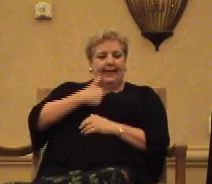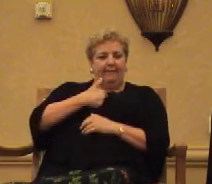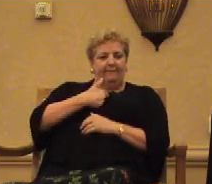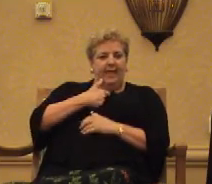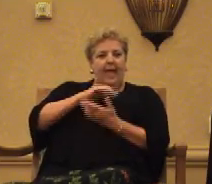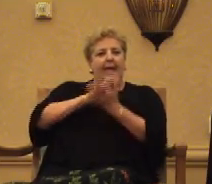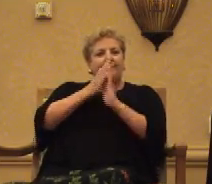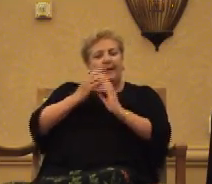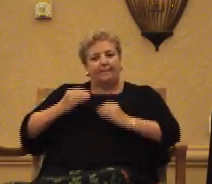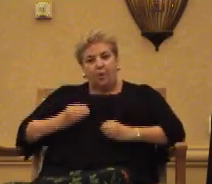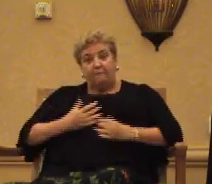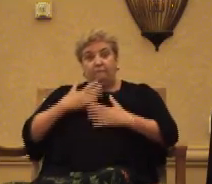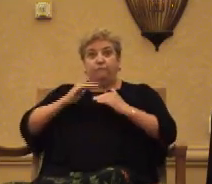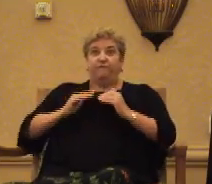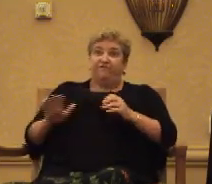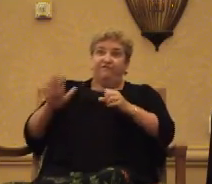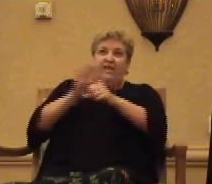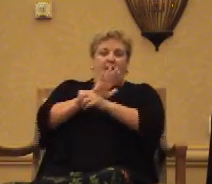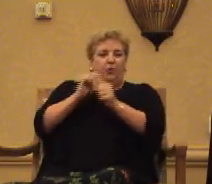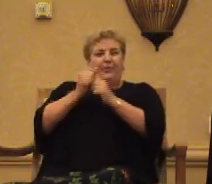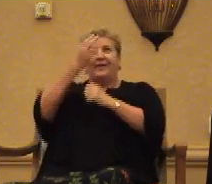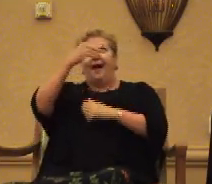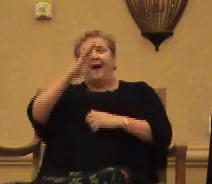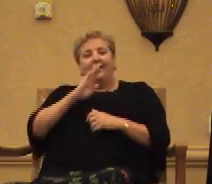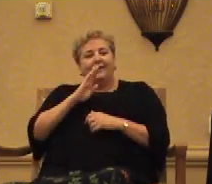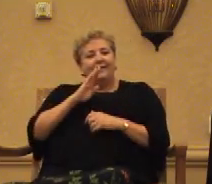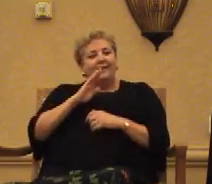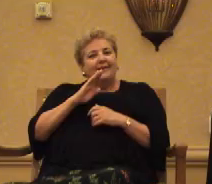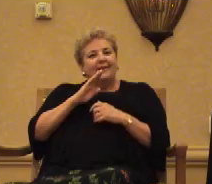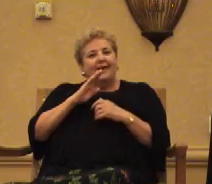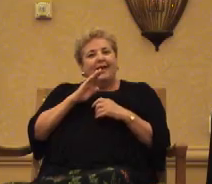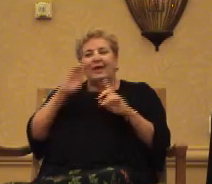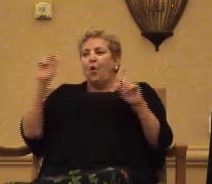I, over the years, in the last